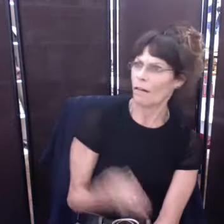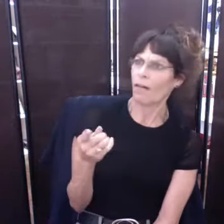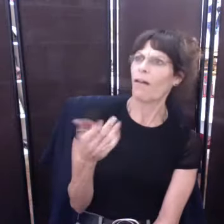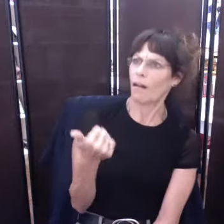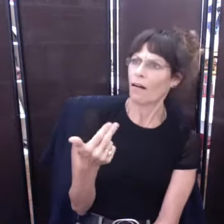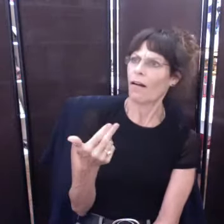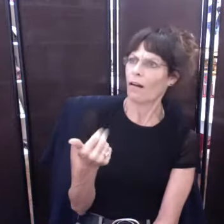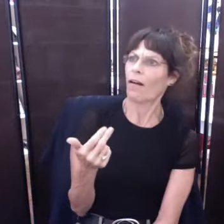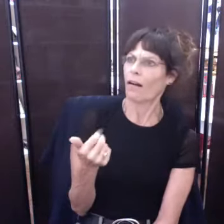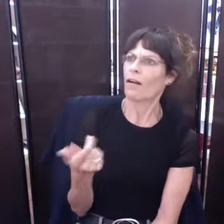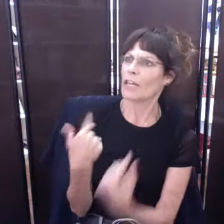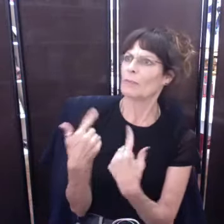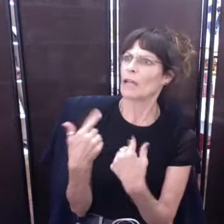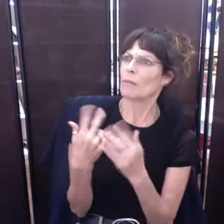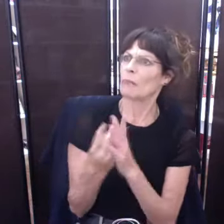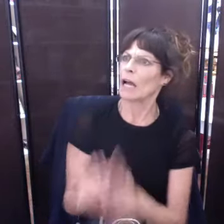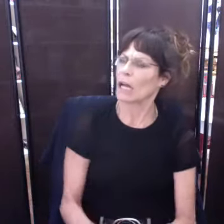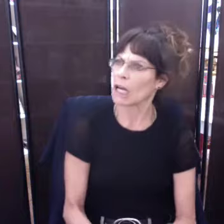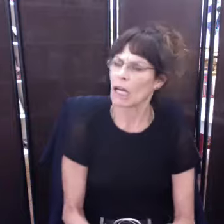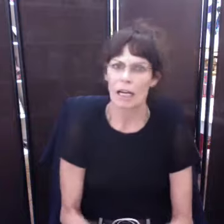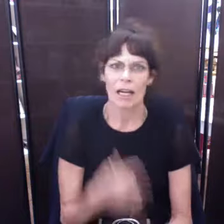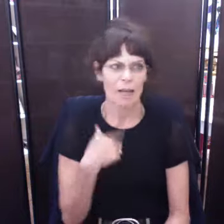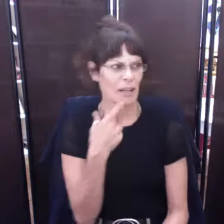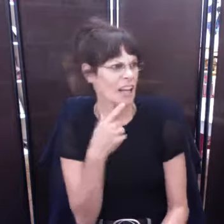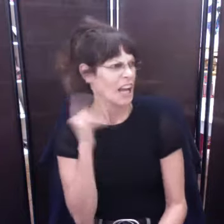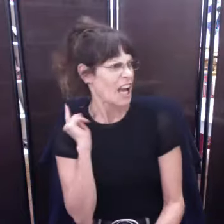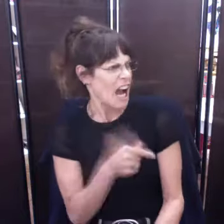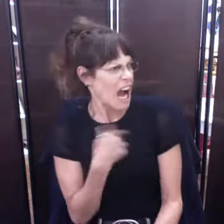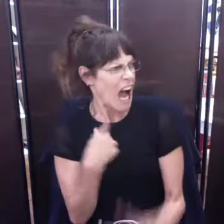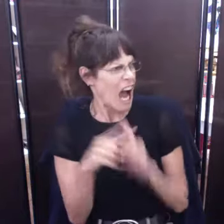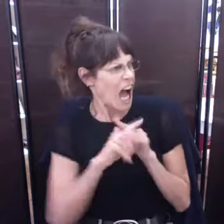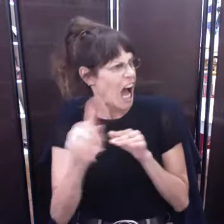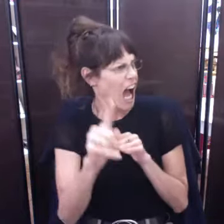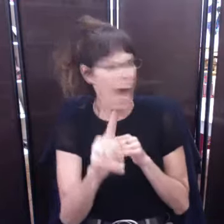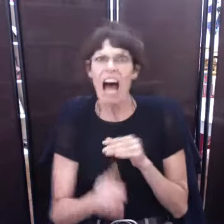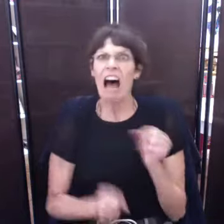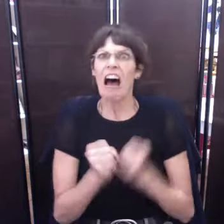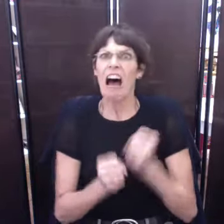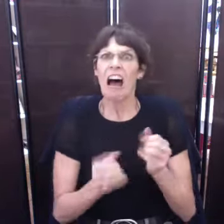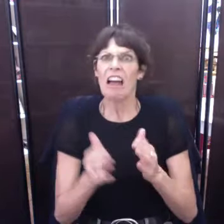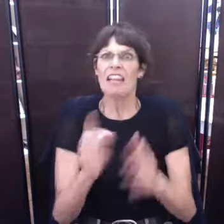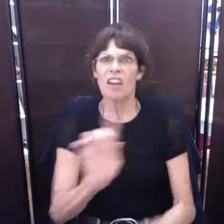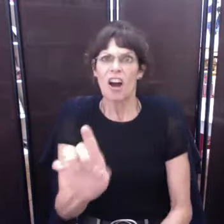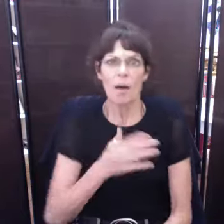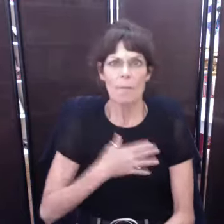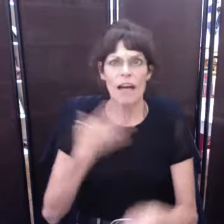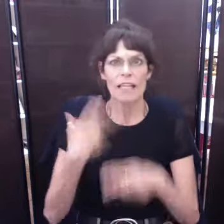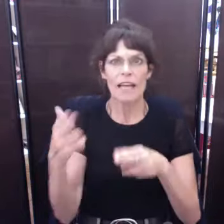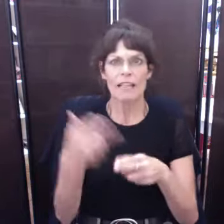keep coming back. And I would be like, F you, down the hall. And yes, my nickname was F and Tina for the longest